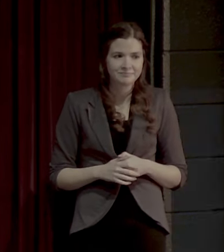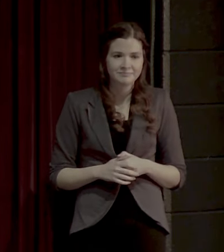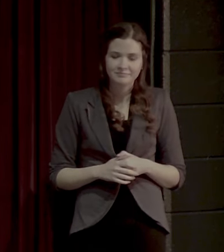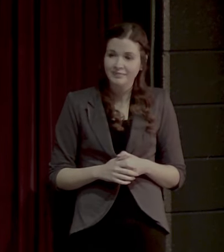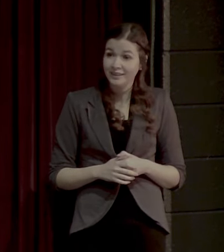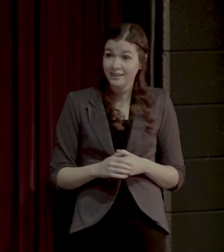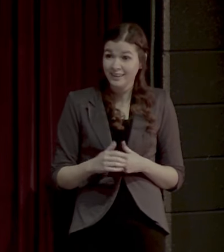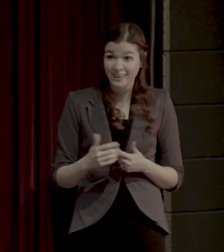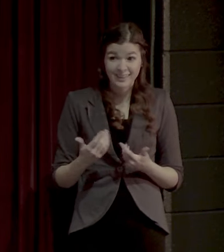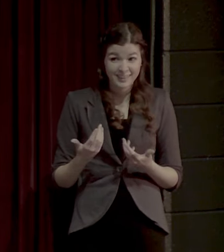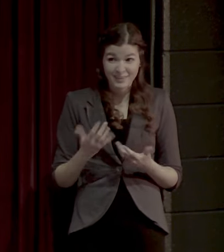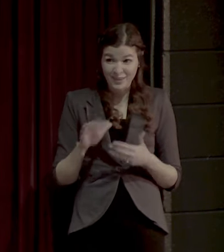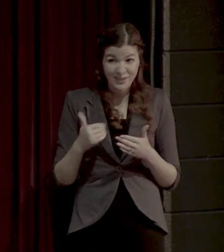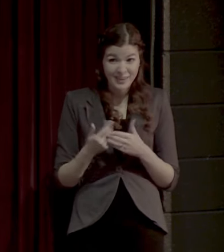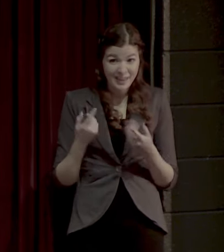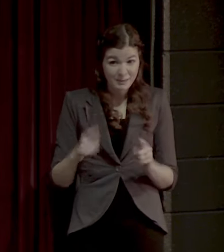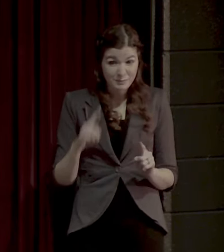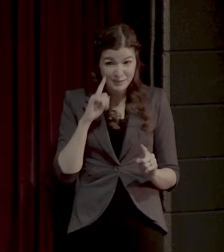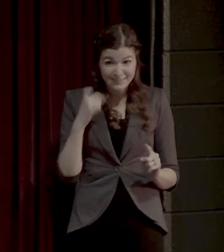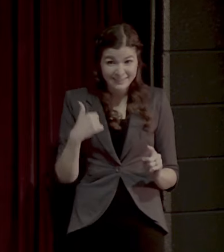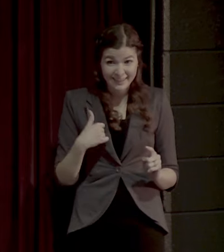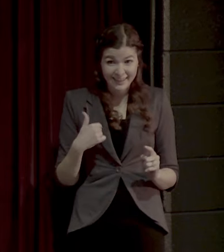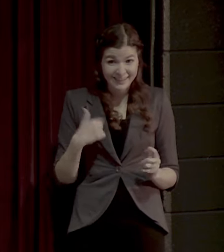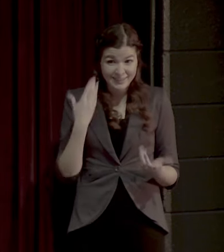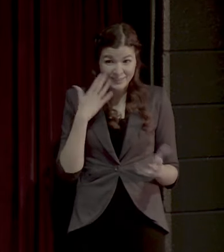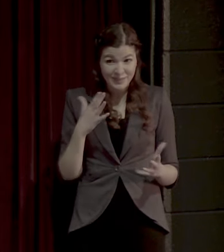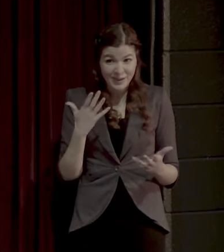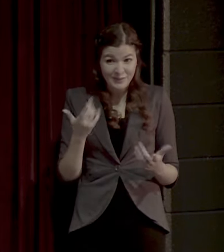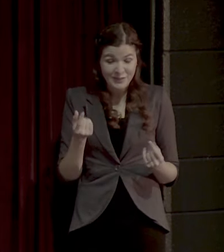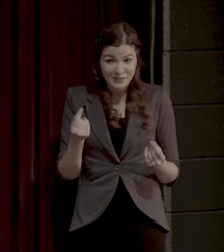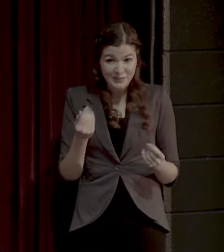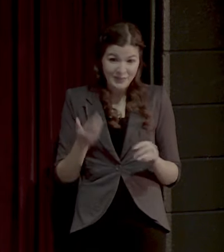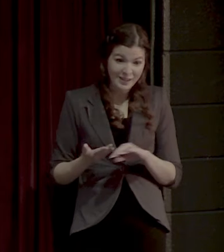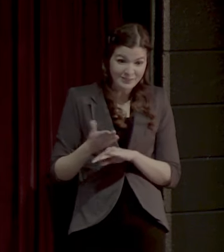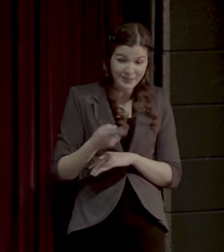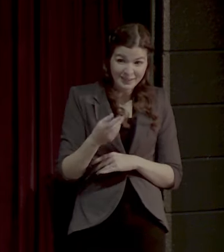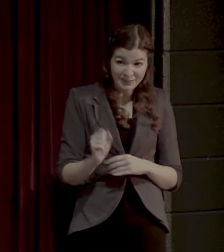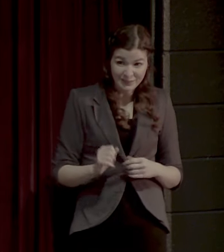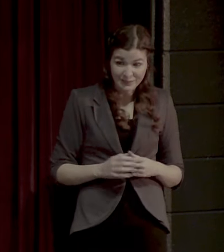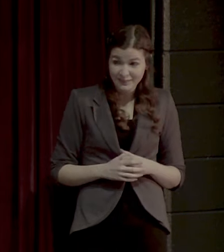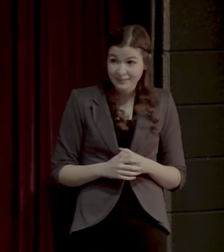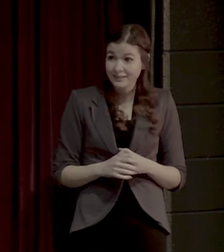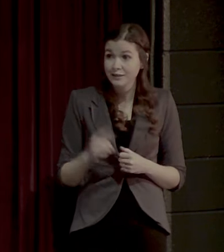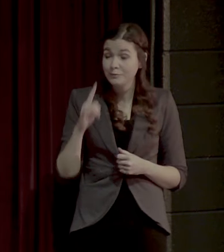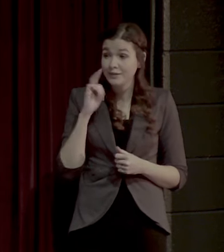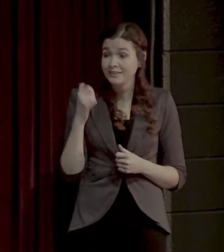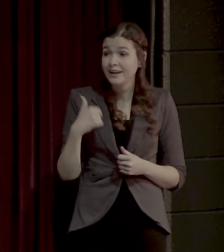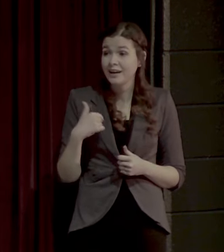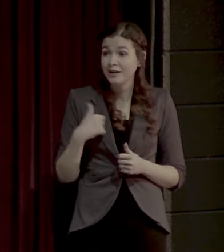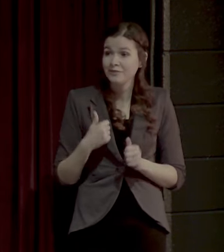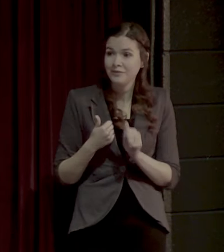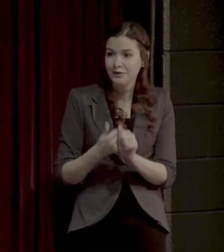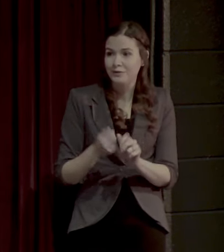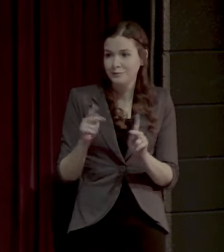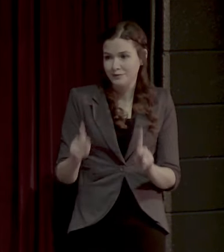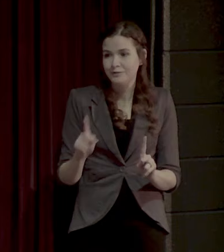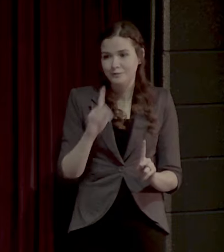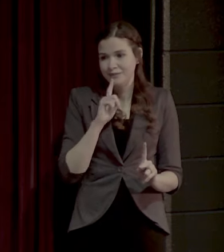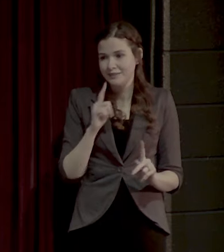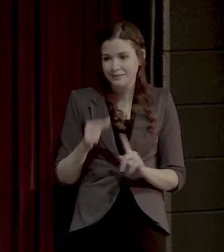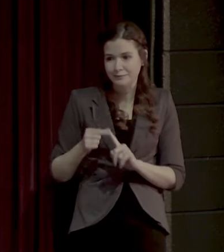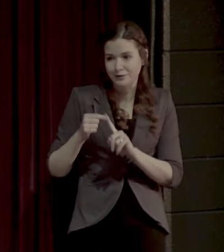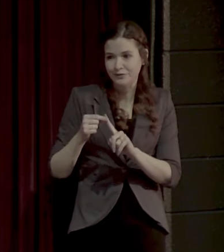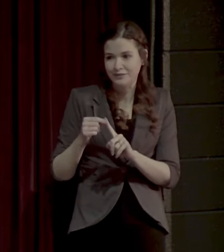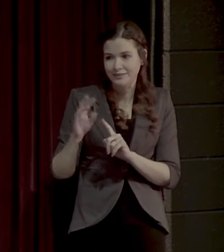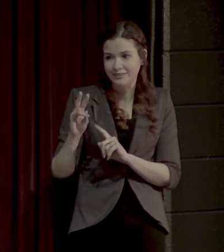And to think all of this happened because I didn't know what I wanted to do after high school, and because I followed someone very special to me